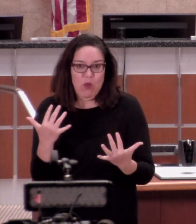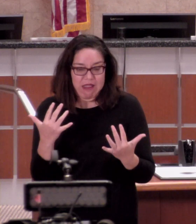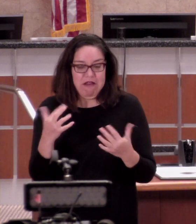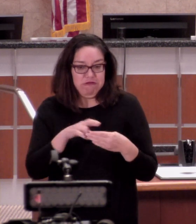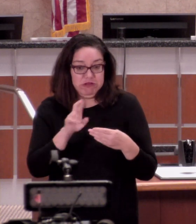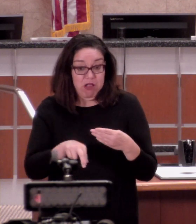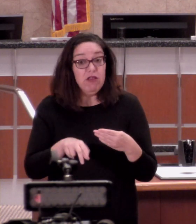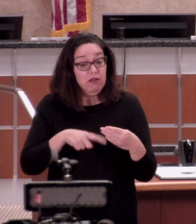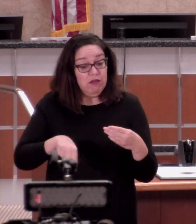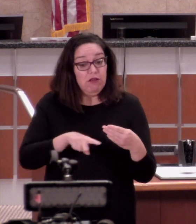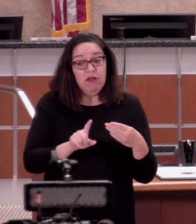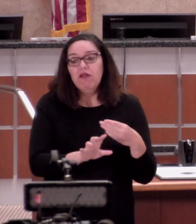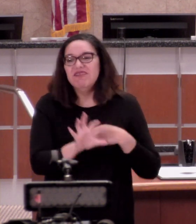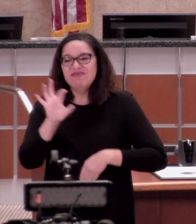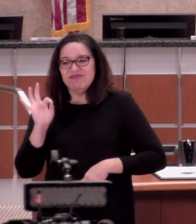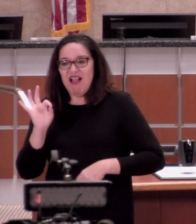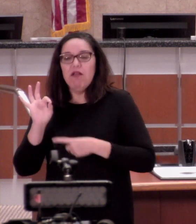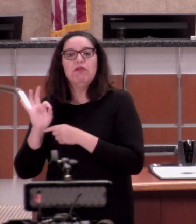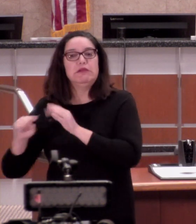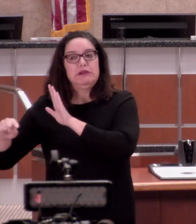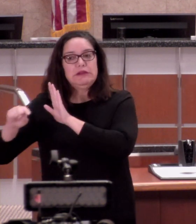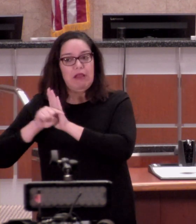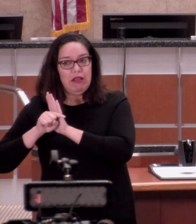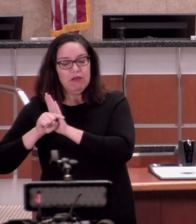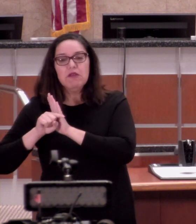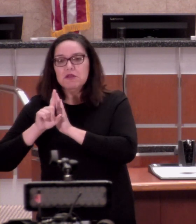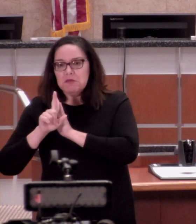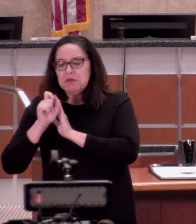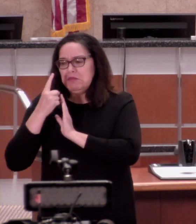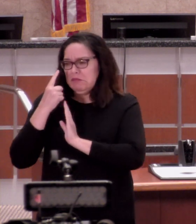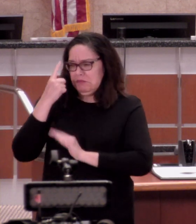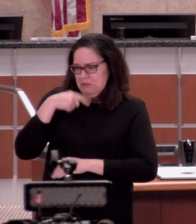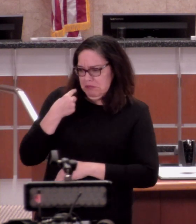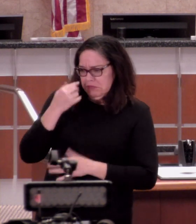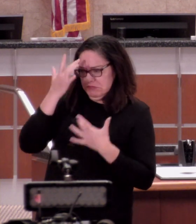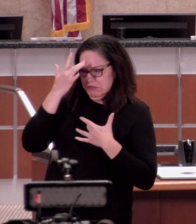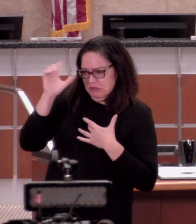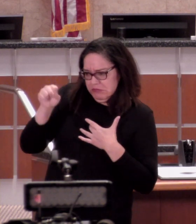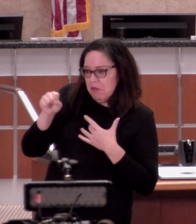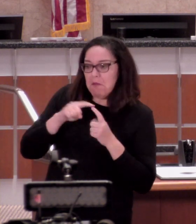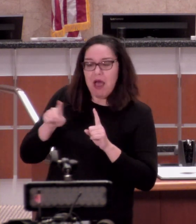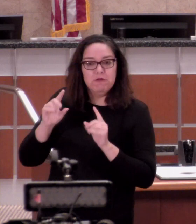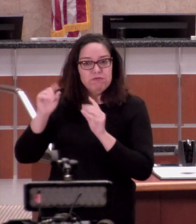negative results, although they do have symptoms, so we're assuming it's a normal flu.